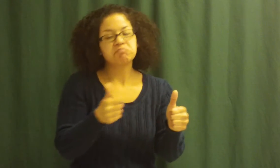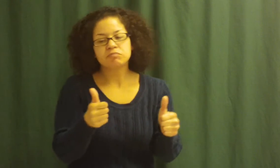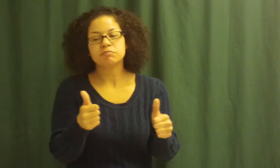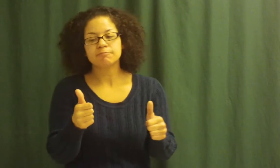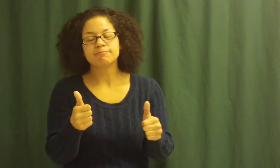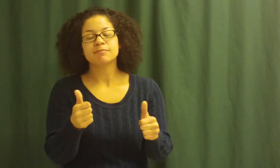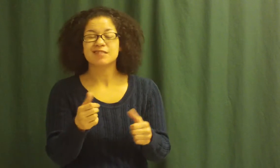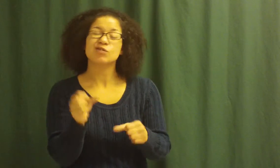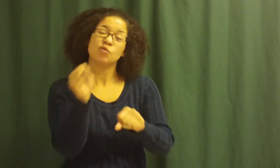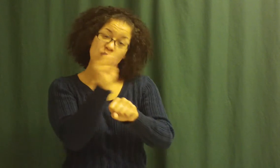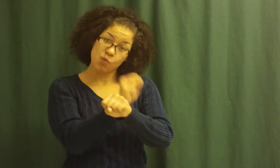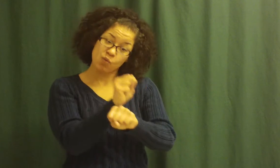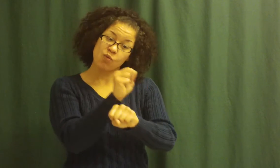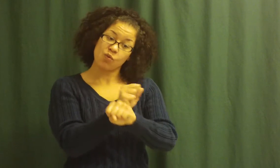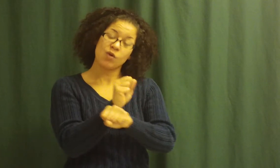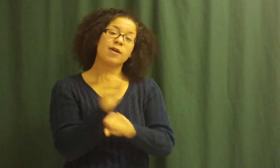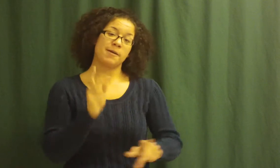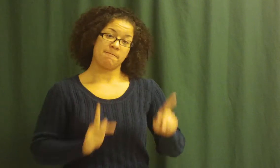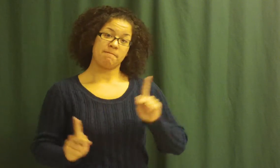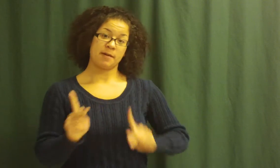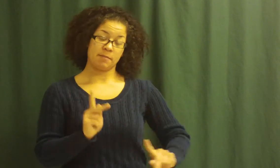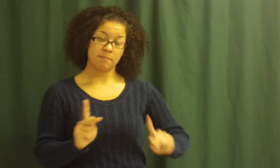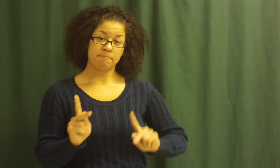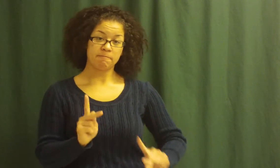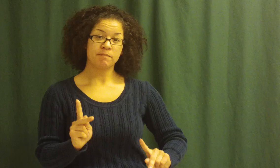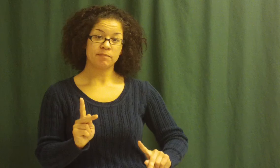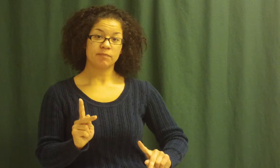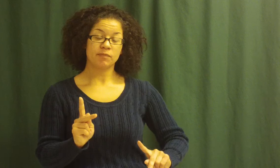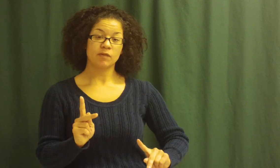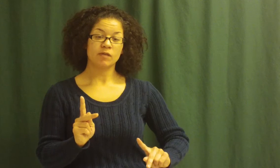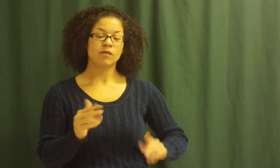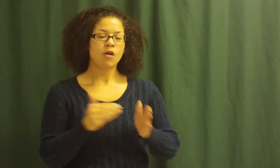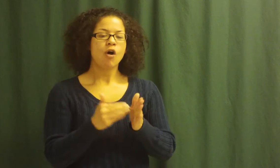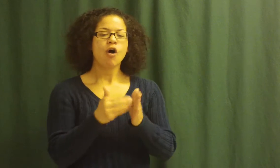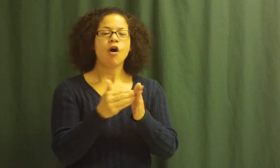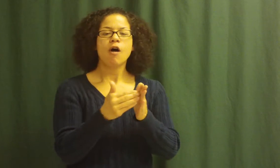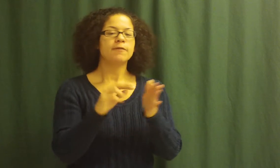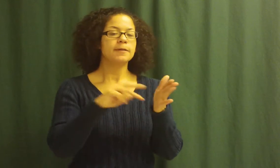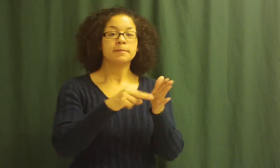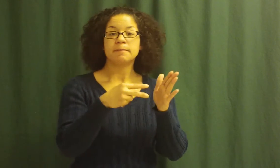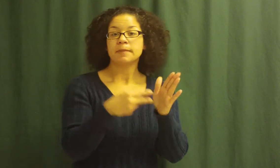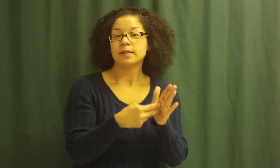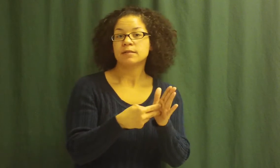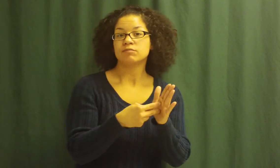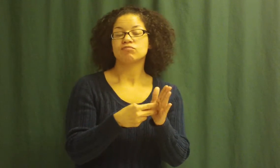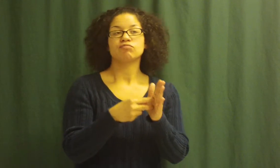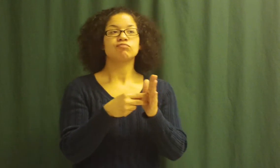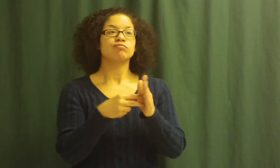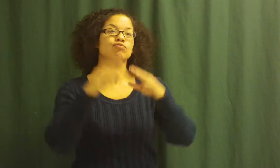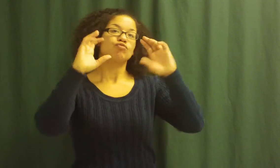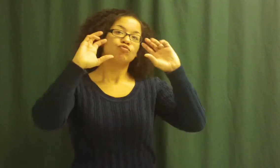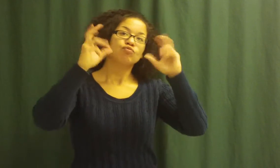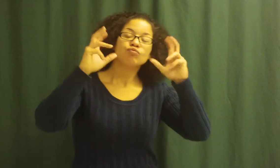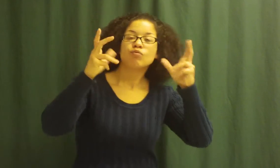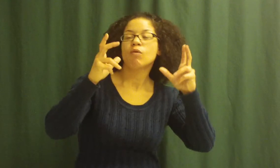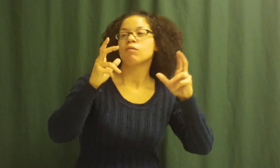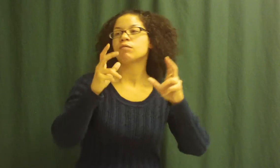refers to sports, movies, television sitcoms,